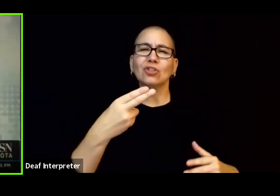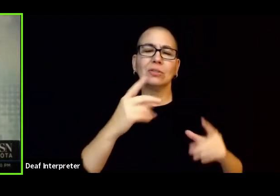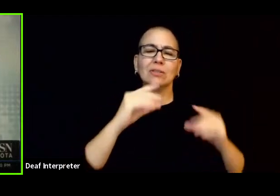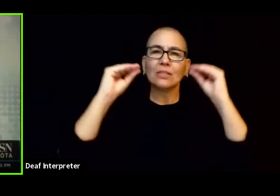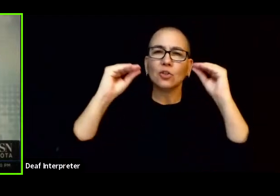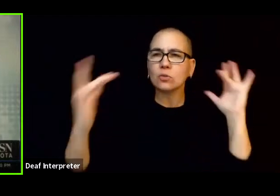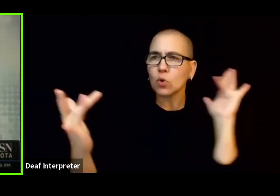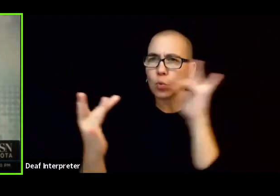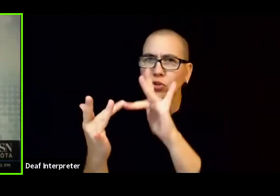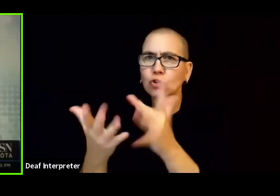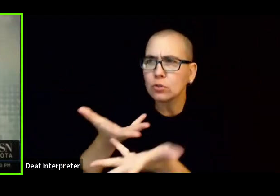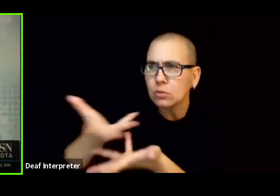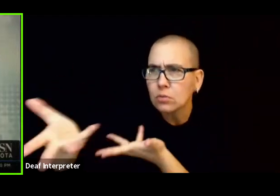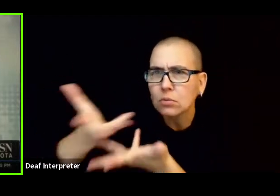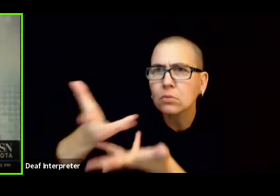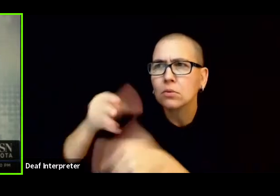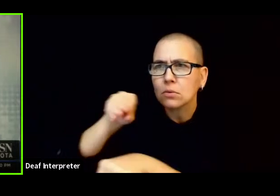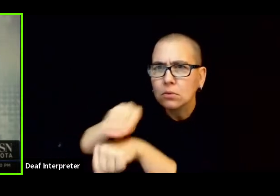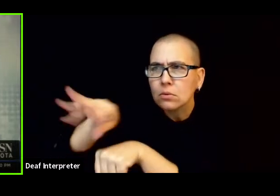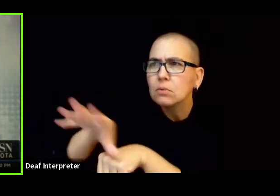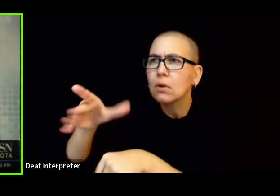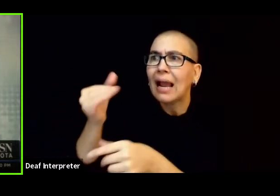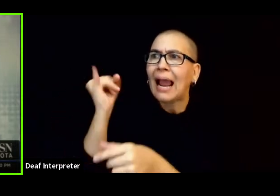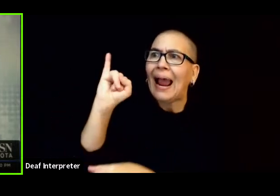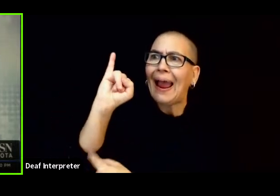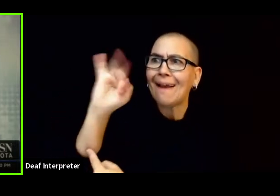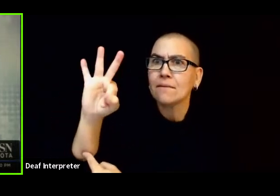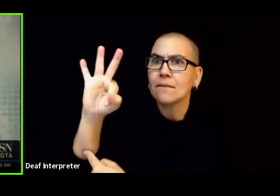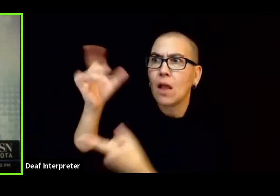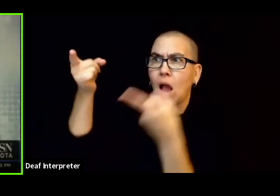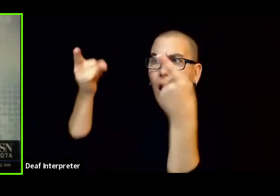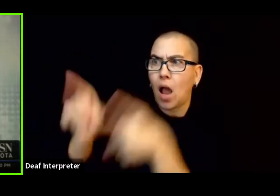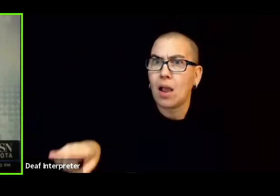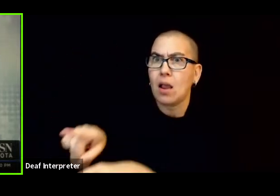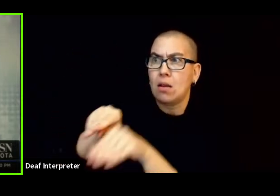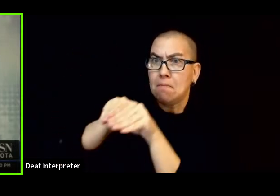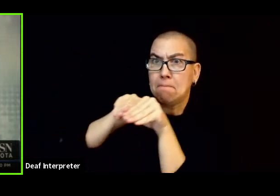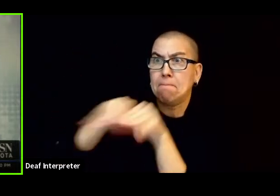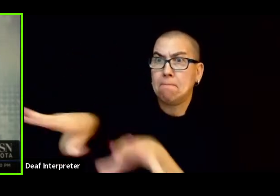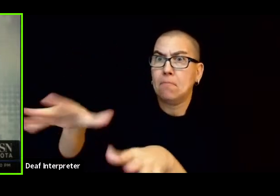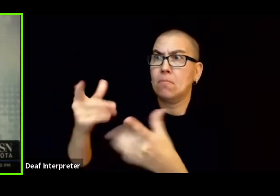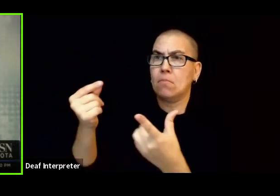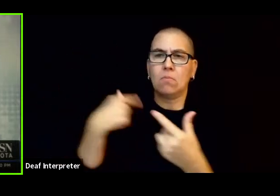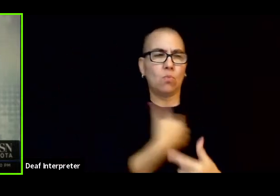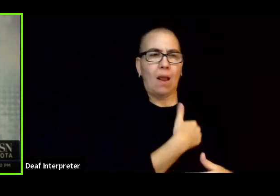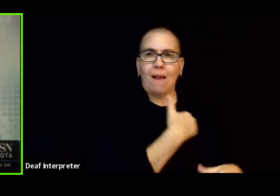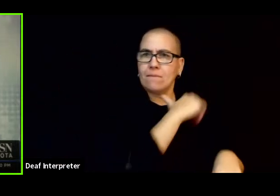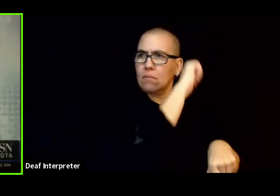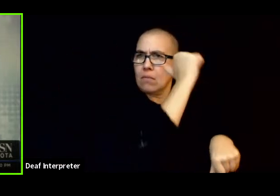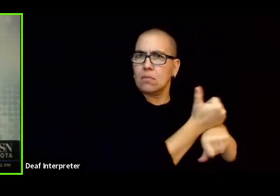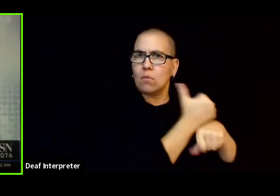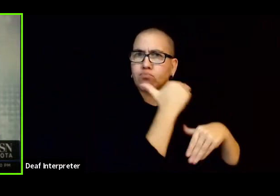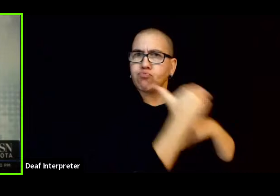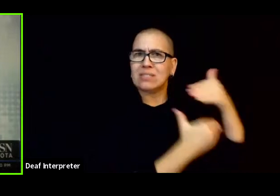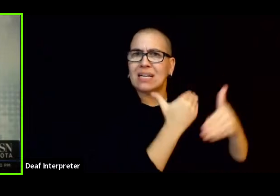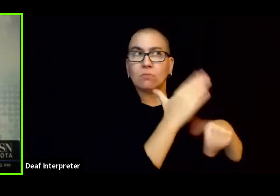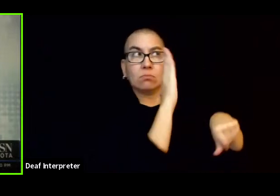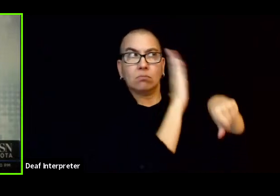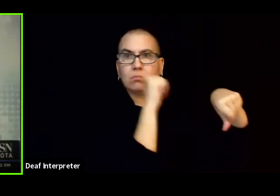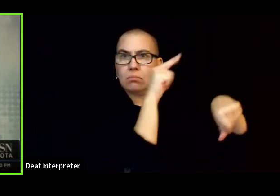crisis. We launched a process to deploy National Guard and federal staffing support teams to facilities in staffing